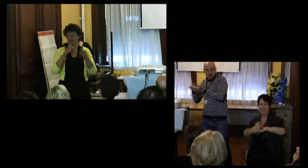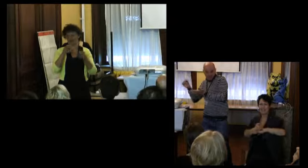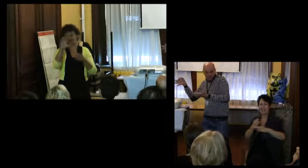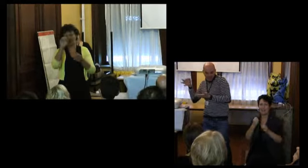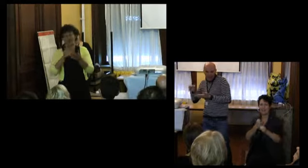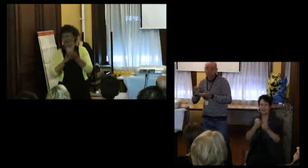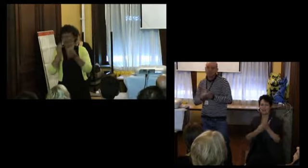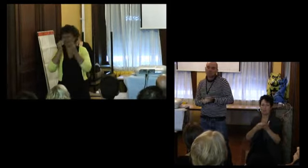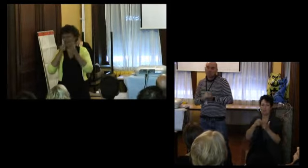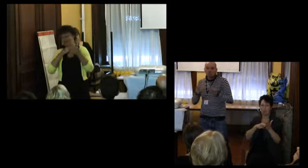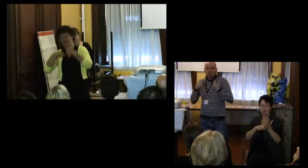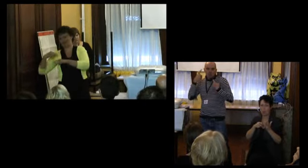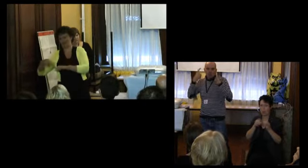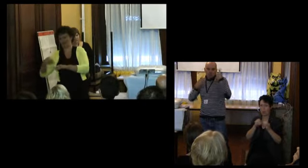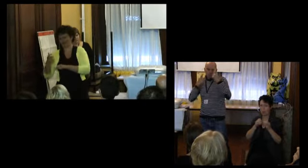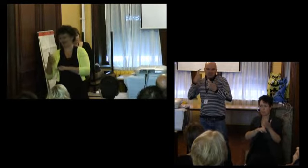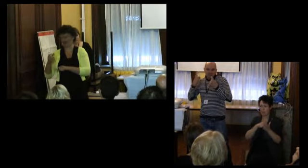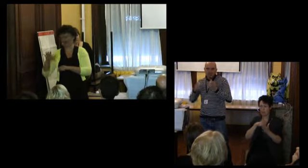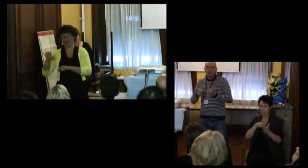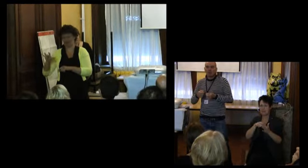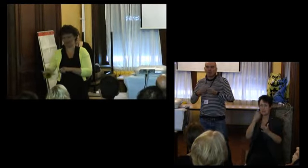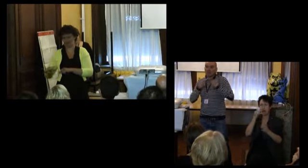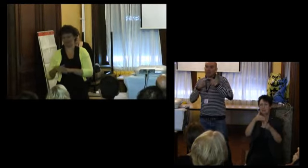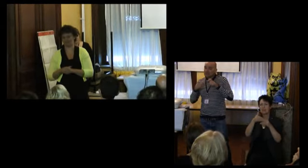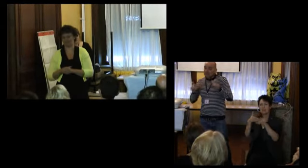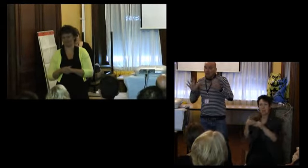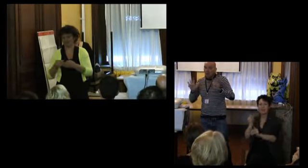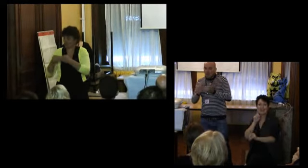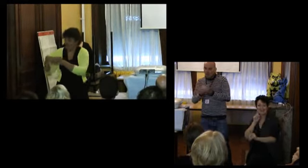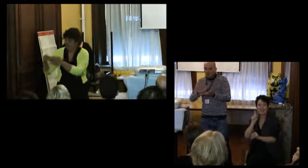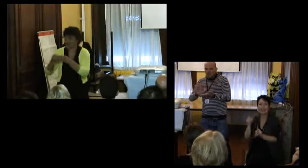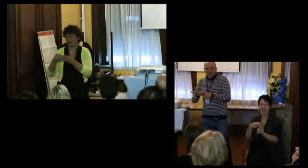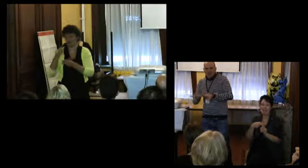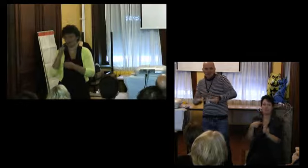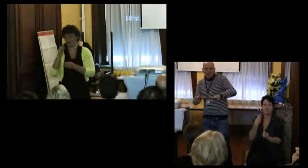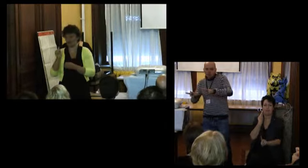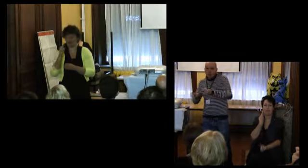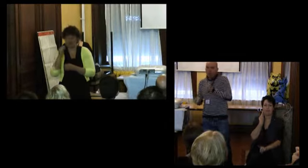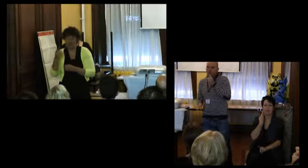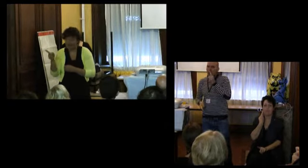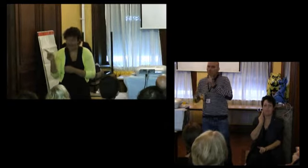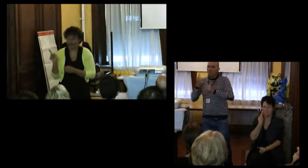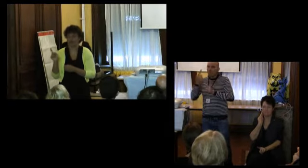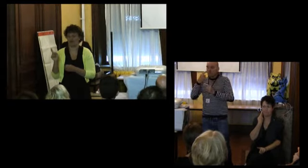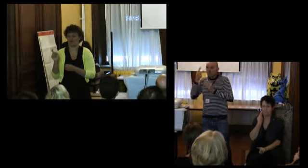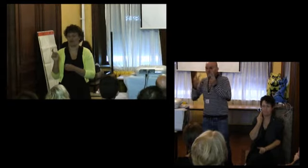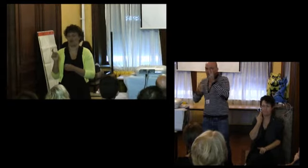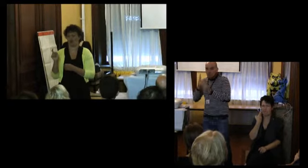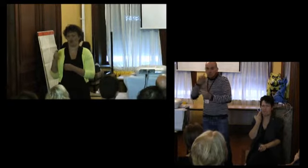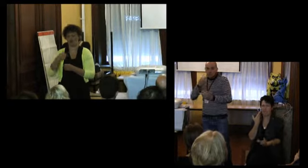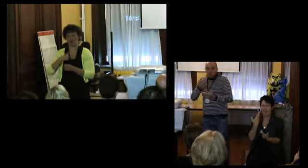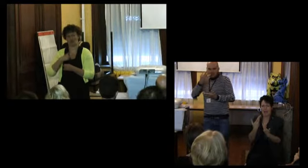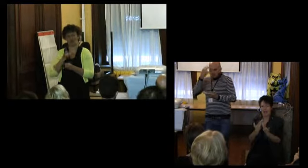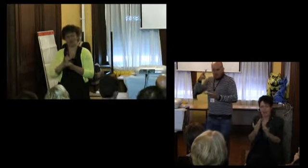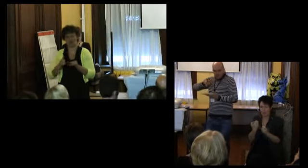enjoying guiding hearing people and deaf people, and I'm thinking about how to make